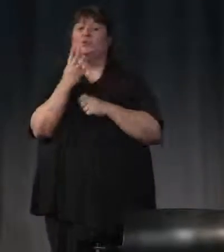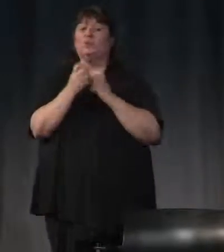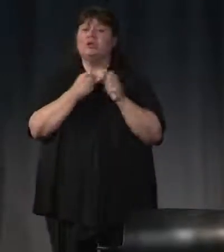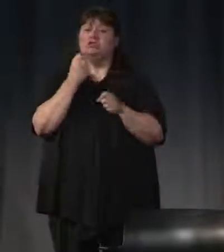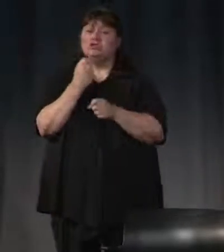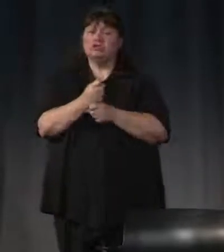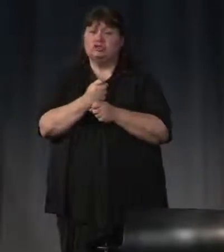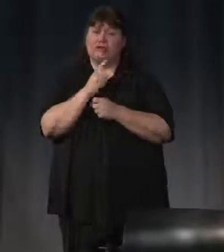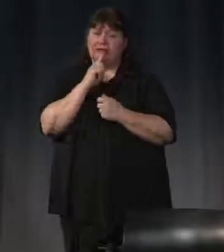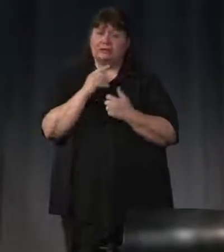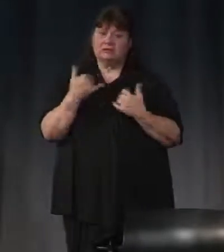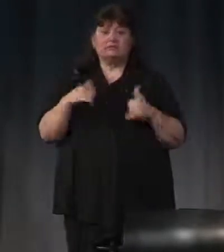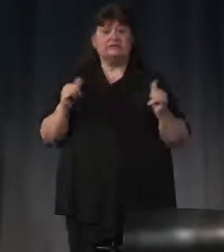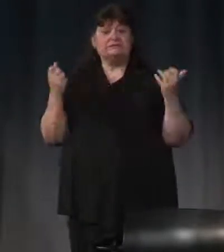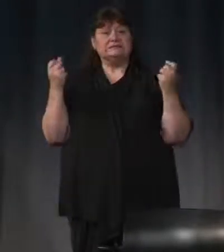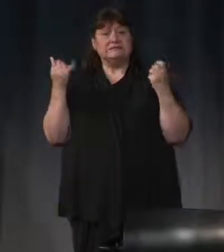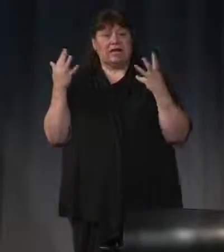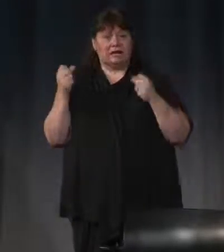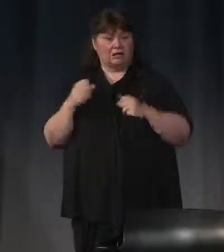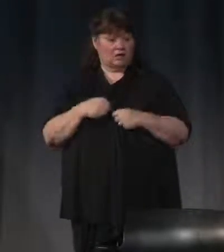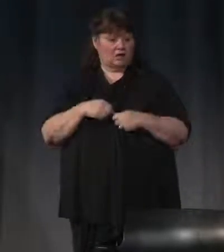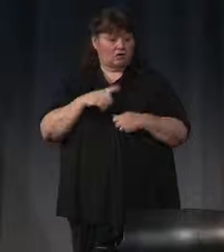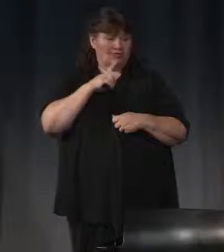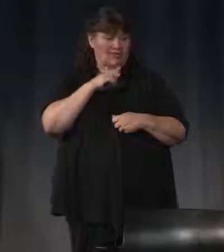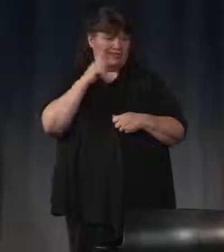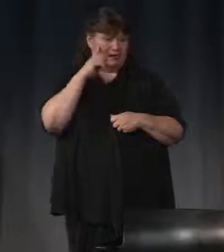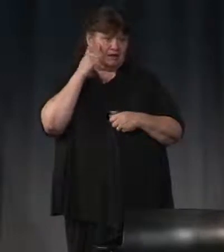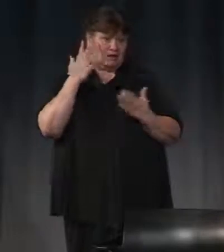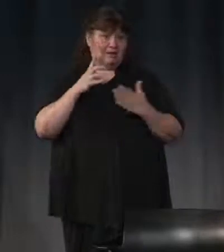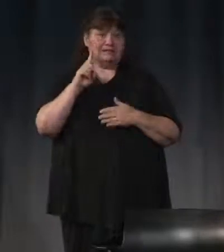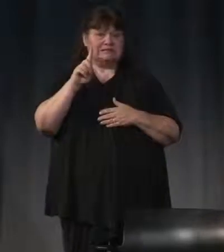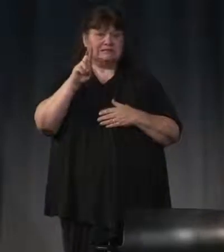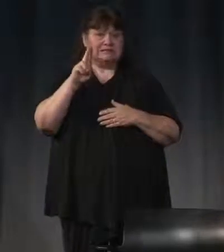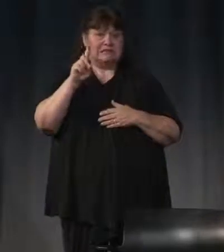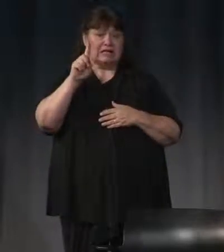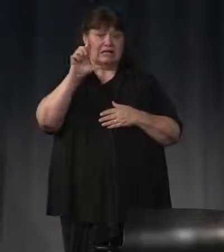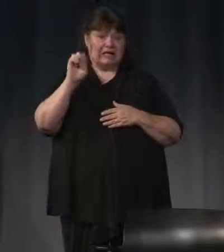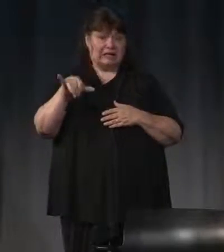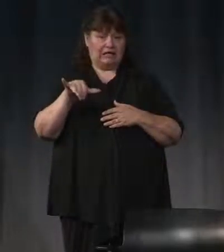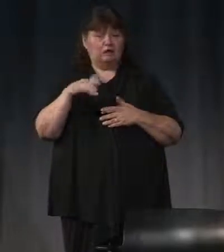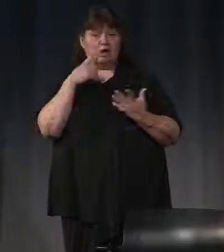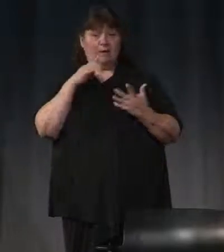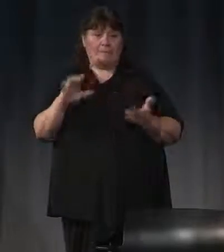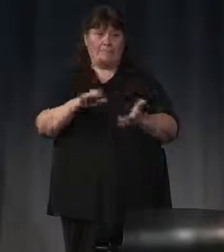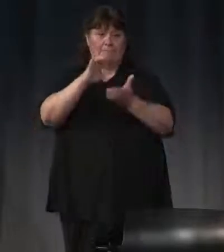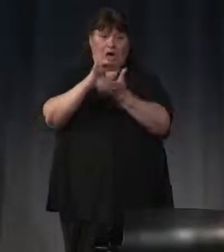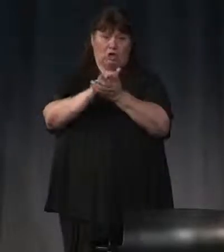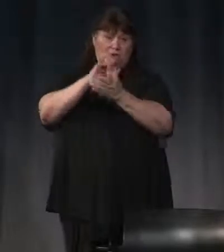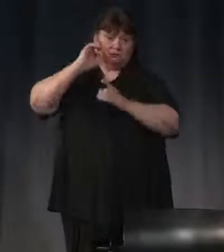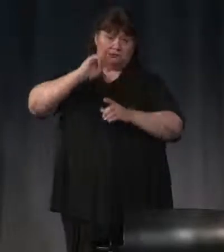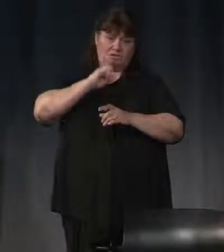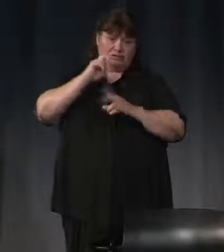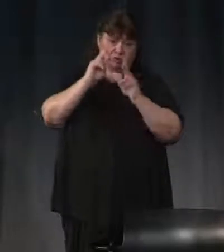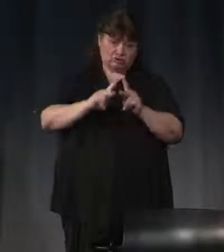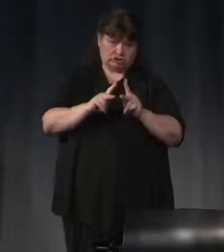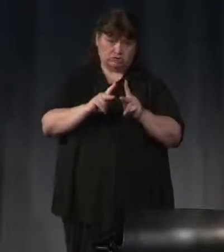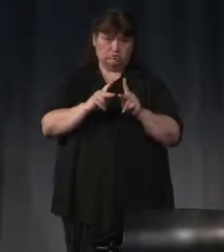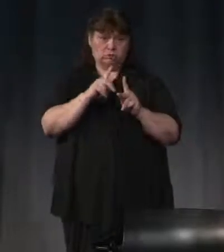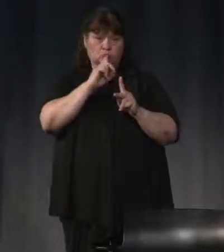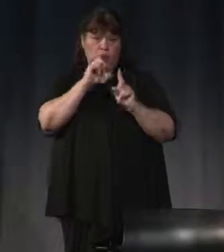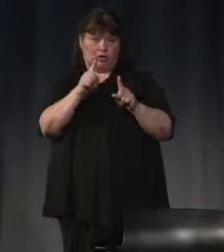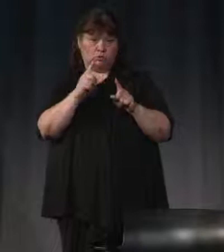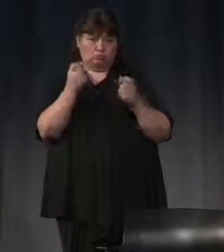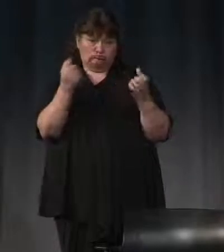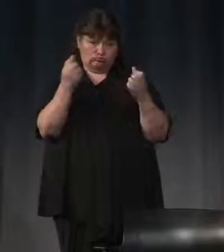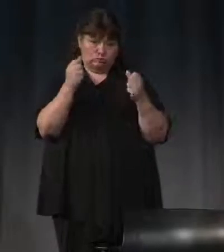and basically still signed. And I really think that's probably true of Dudley, who ended up marrying someone who had gone to a sign language school and really